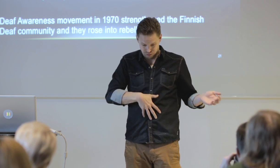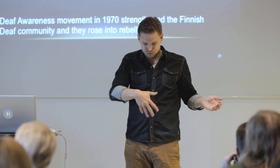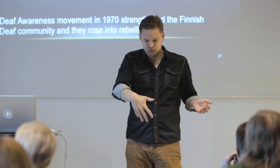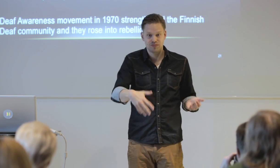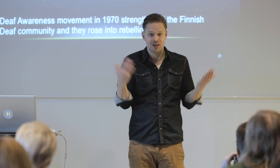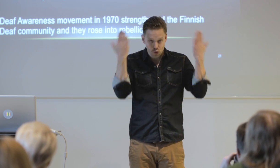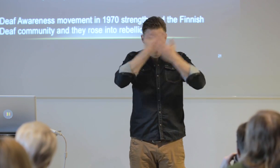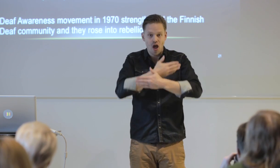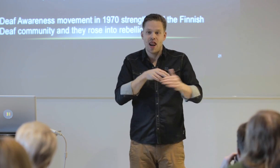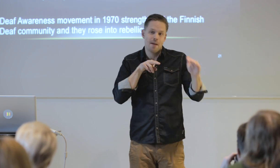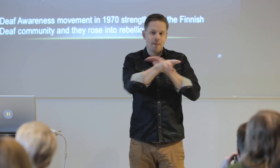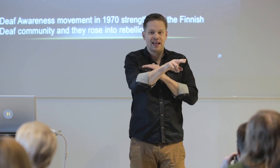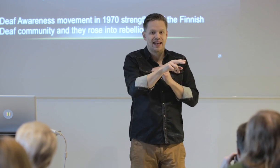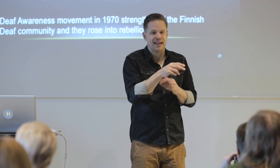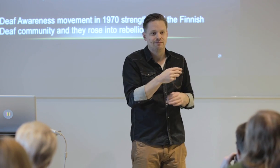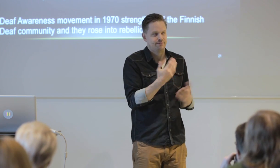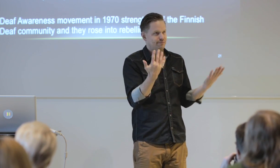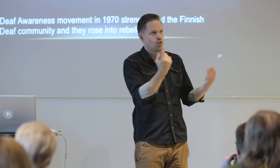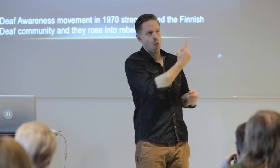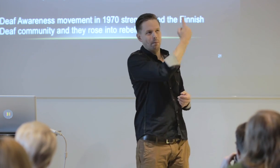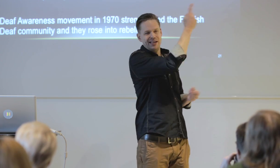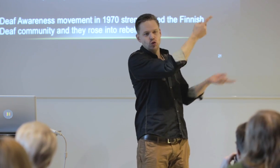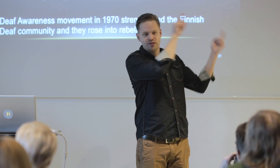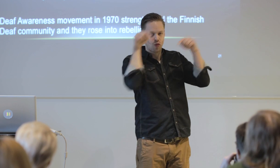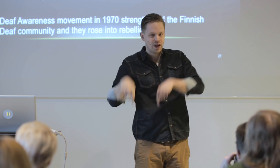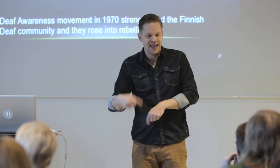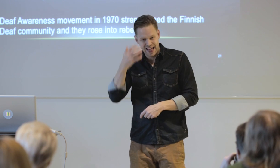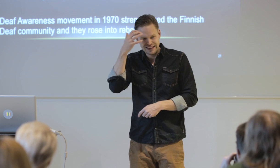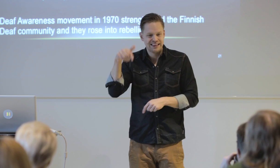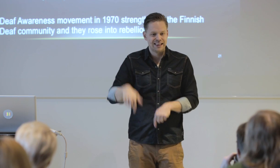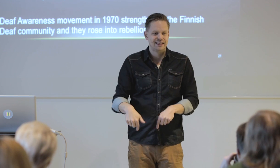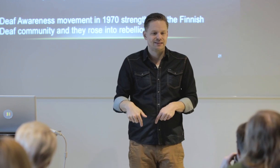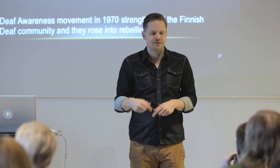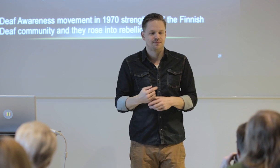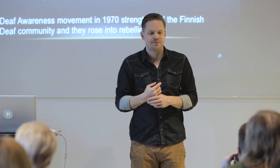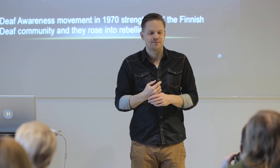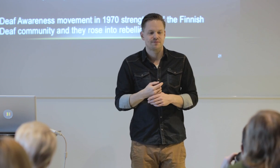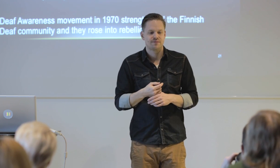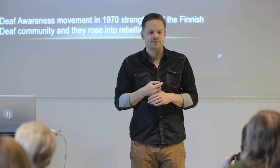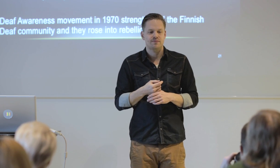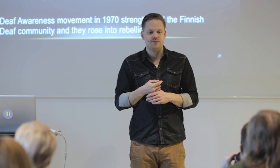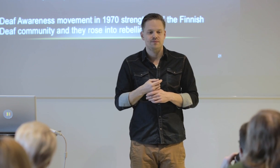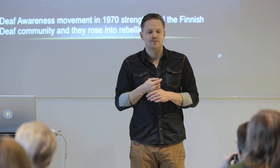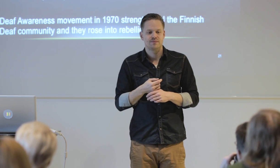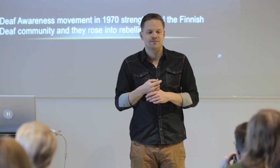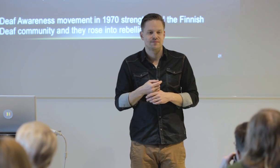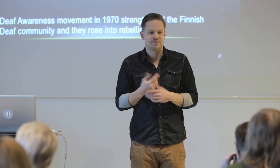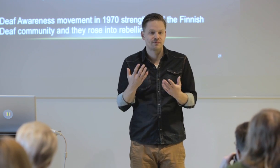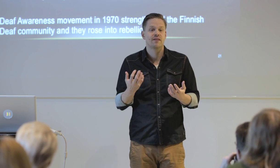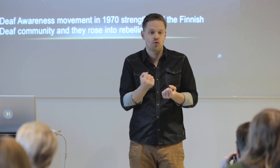to other cities. And then they were just, you know, they were pregnant and then they were running off to and get married to another town, and then they came back, and,